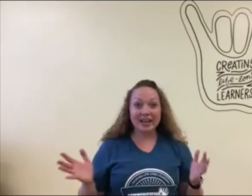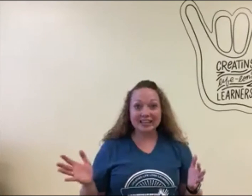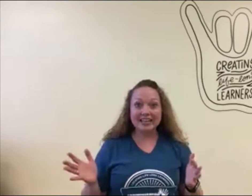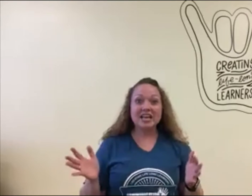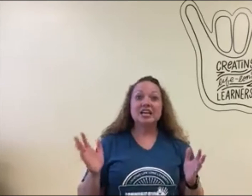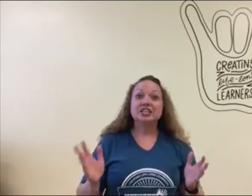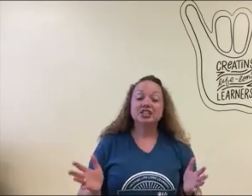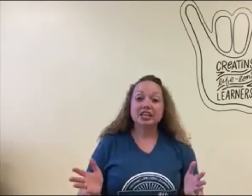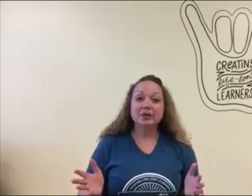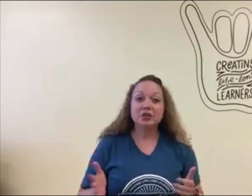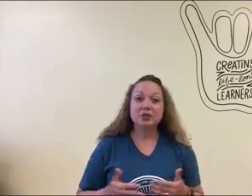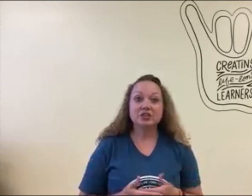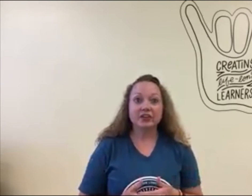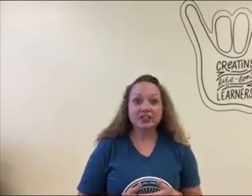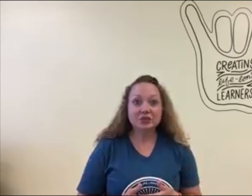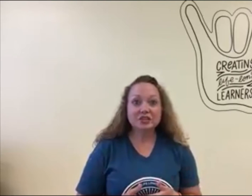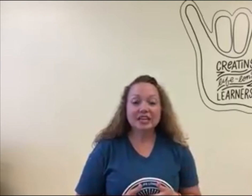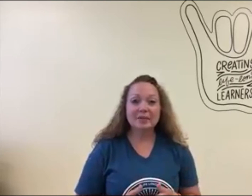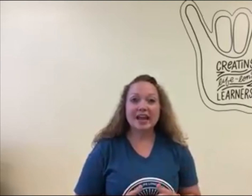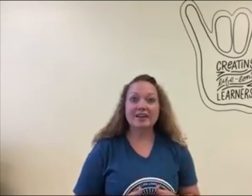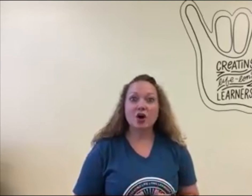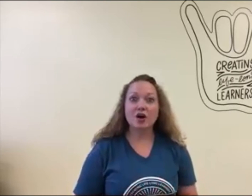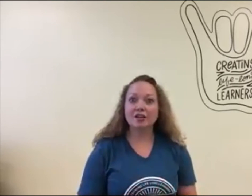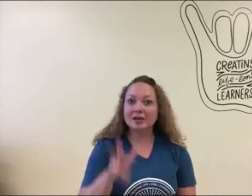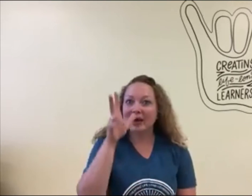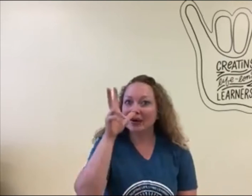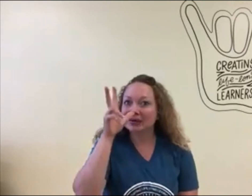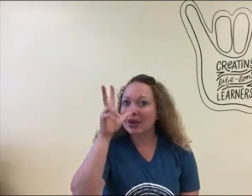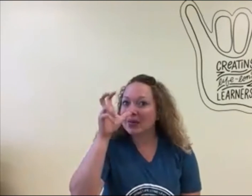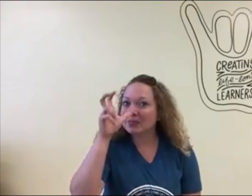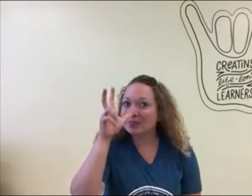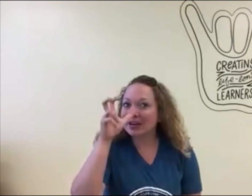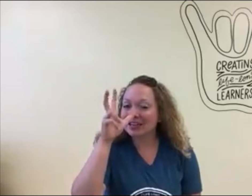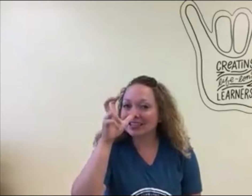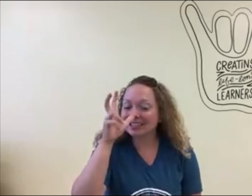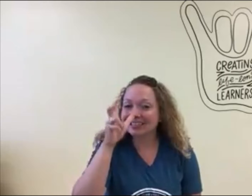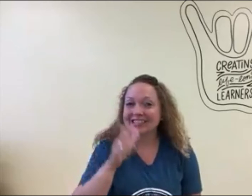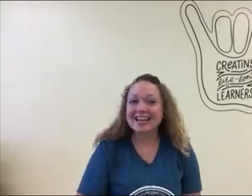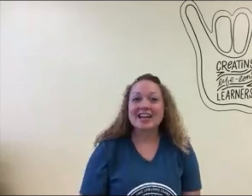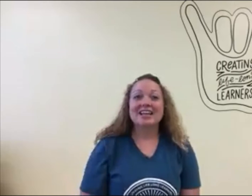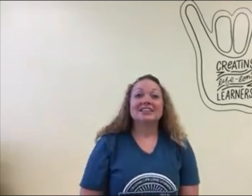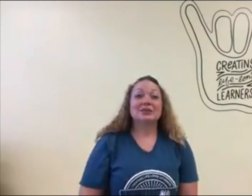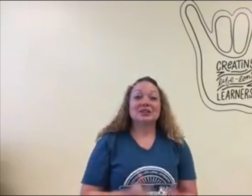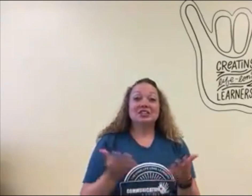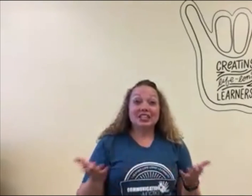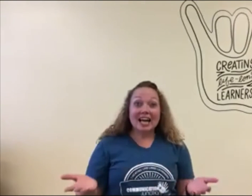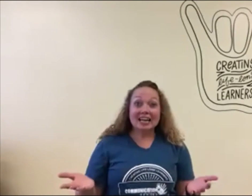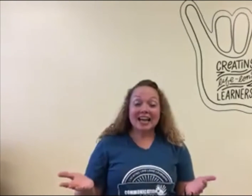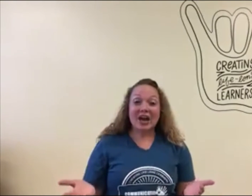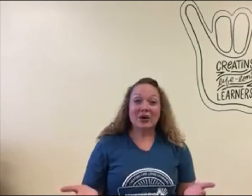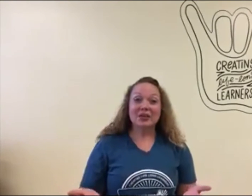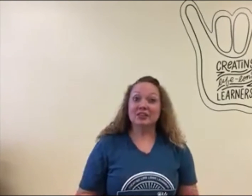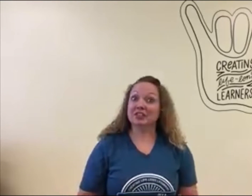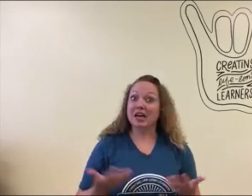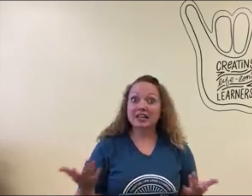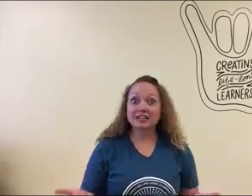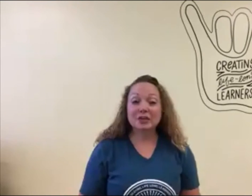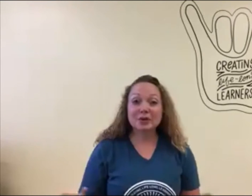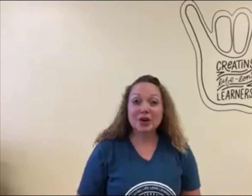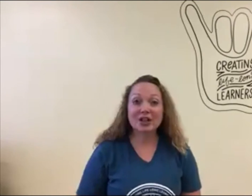wait to share with you this fun story time I have all about bugs. So we're in July now and there's lots of creepy